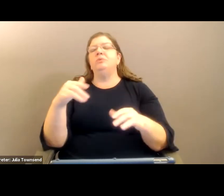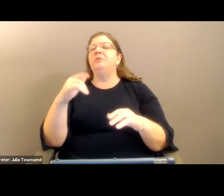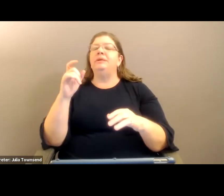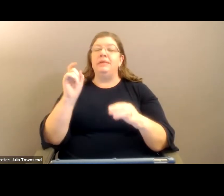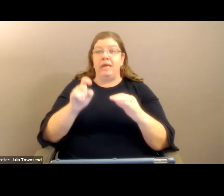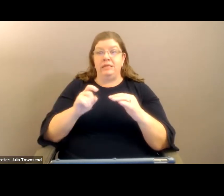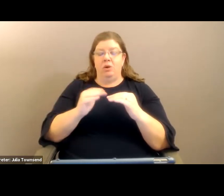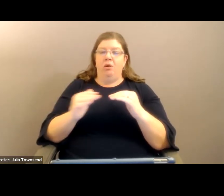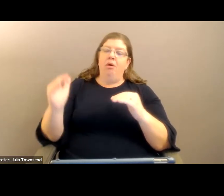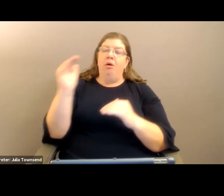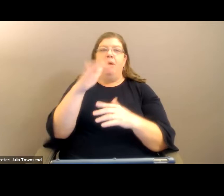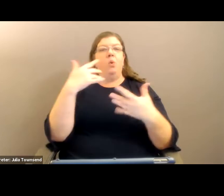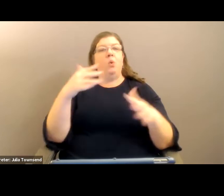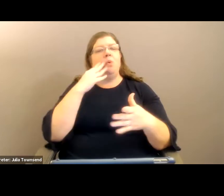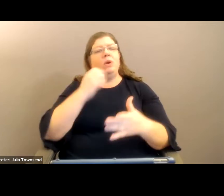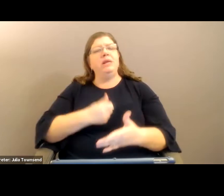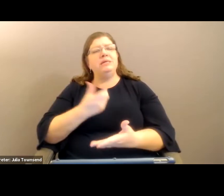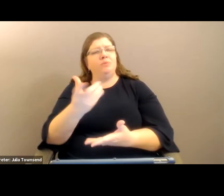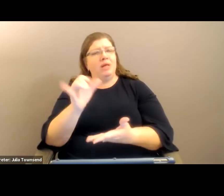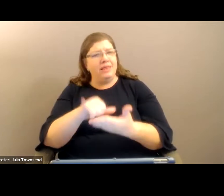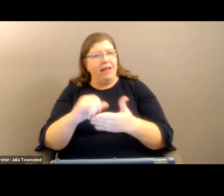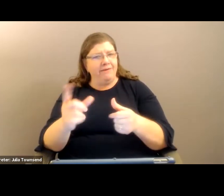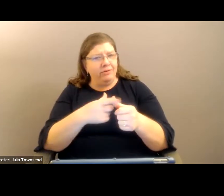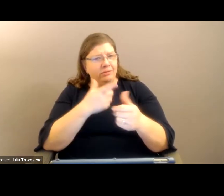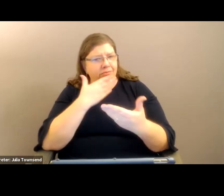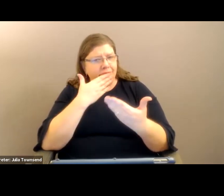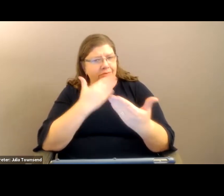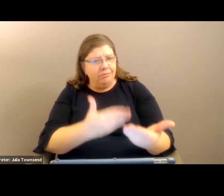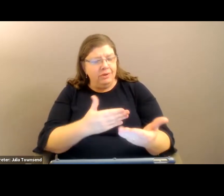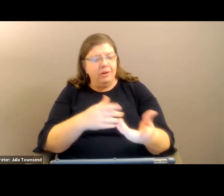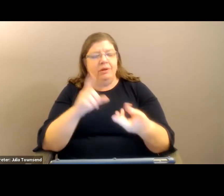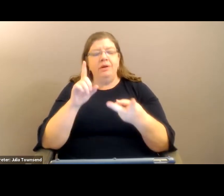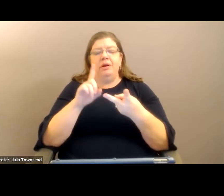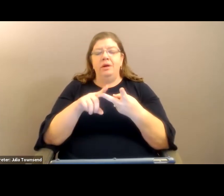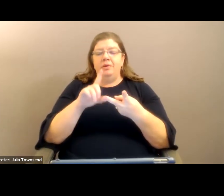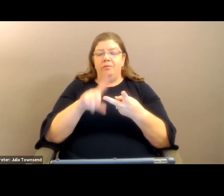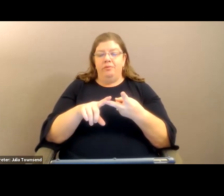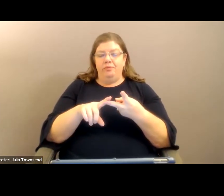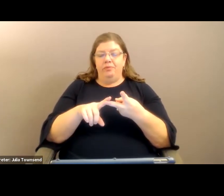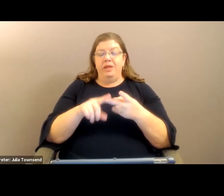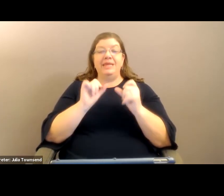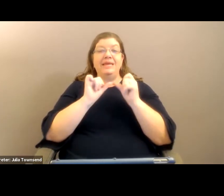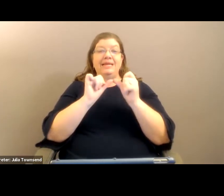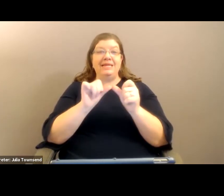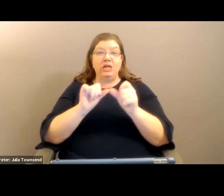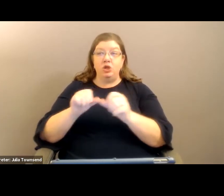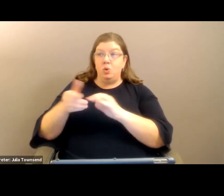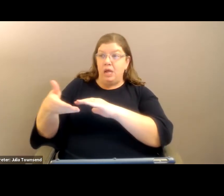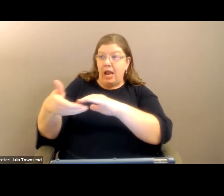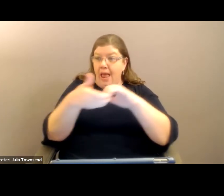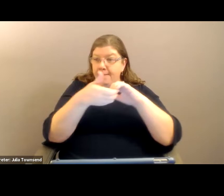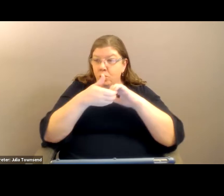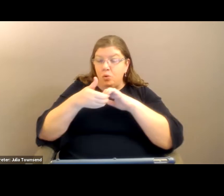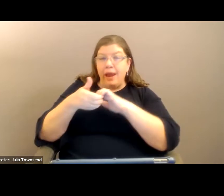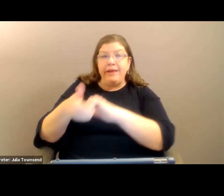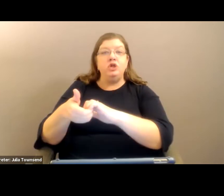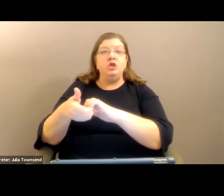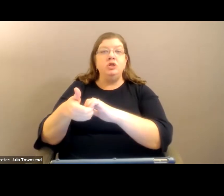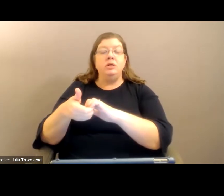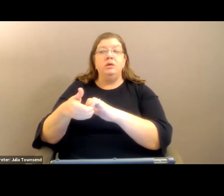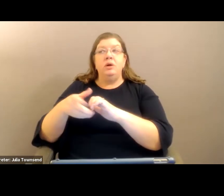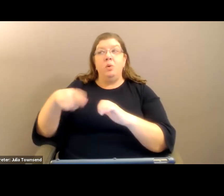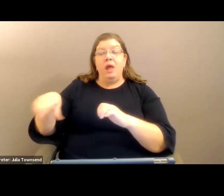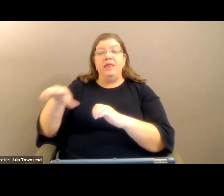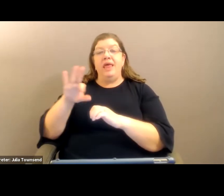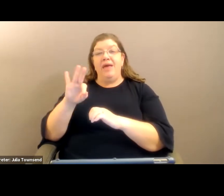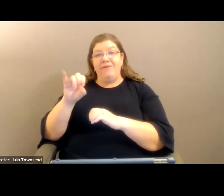to express that first. And then also the continued collaboration with